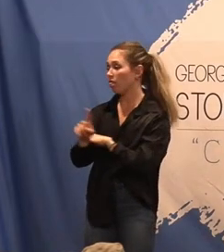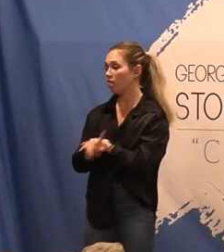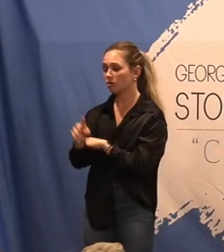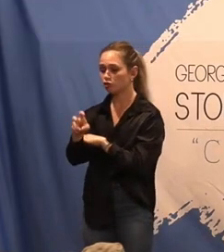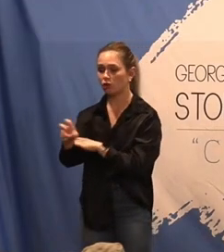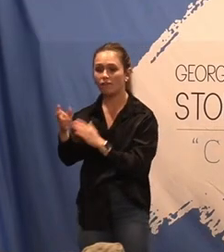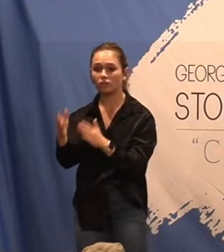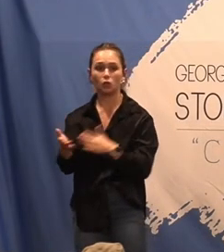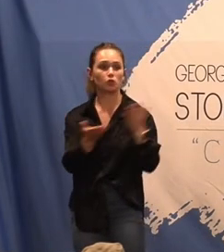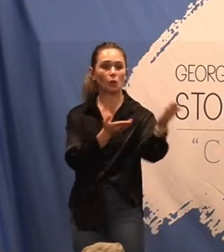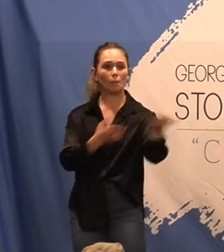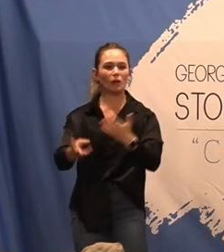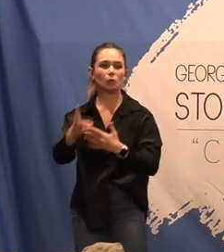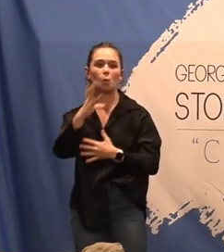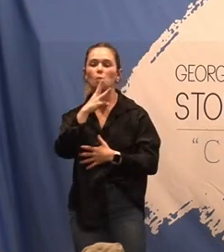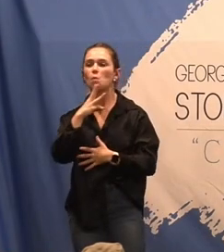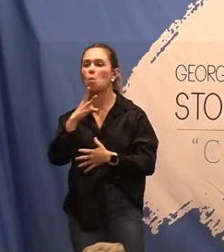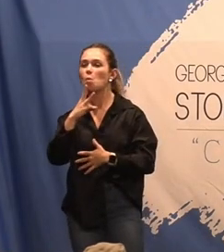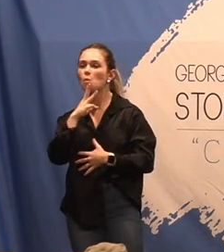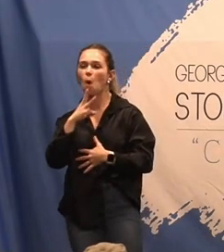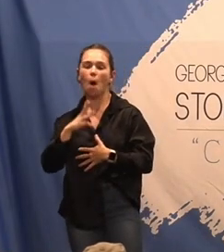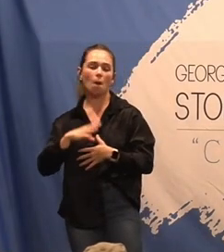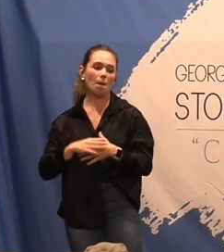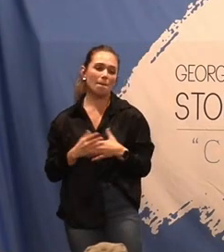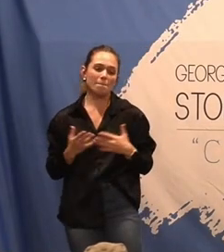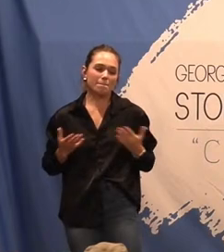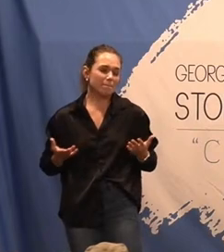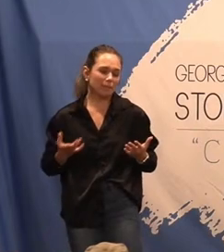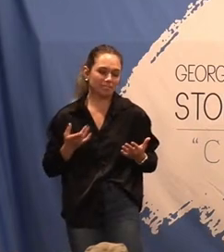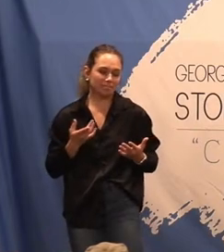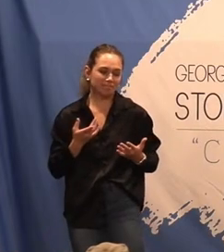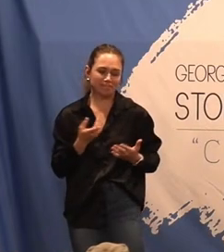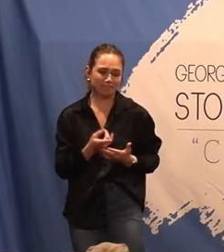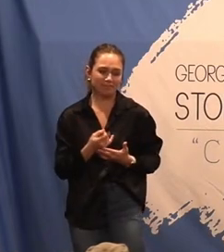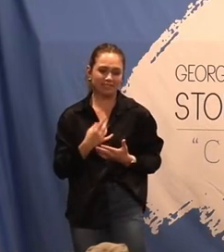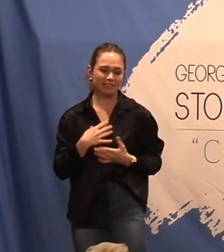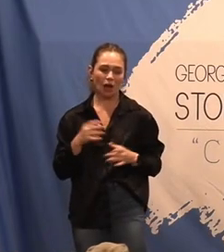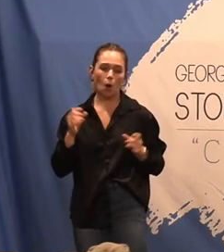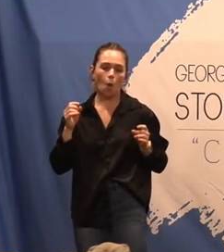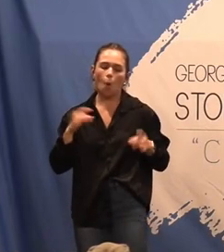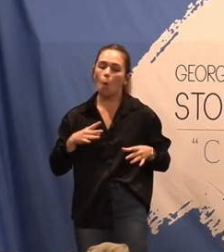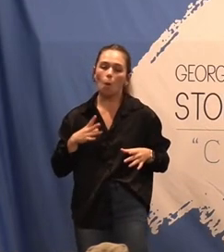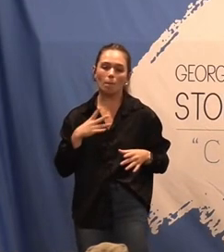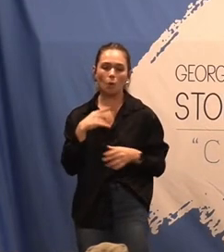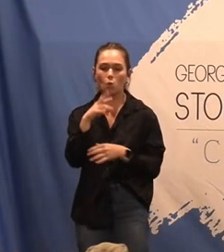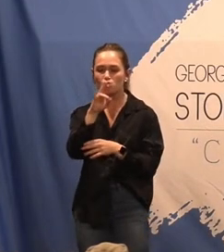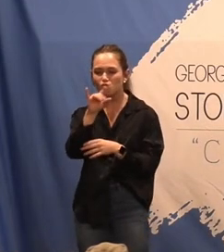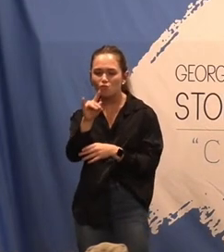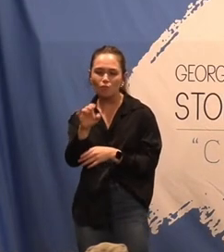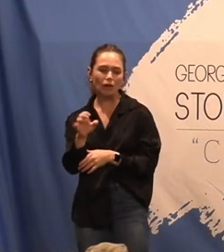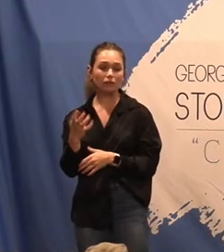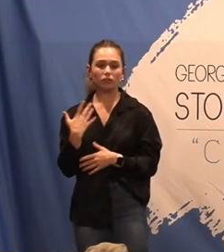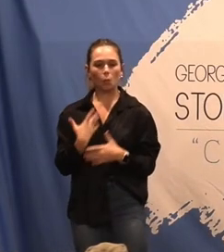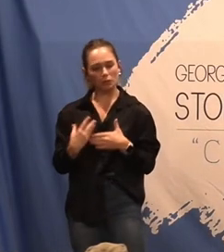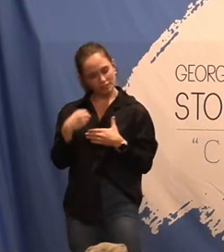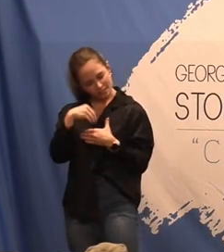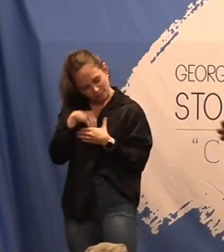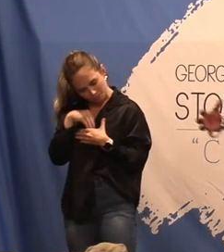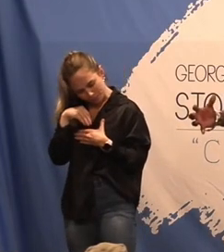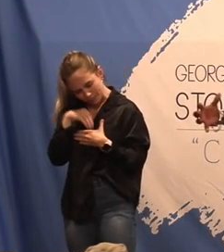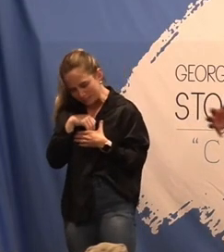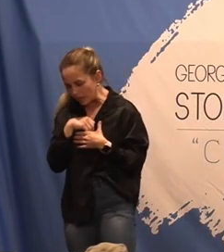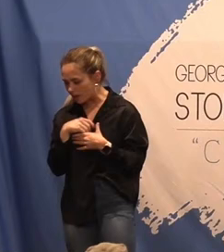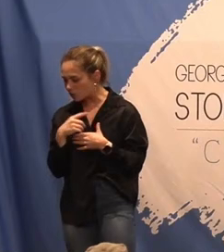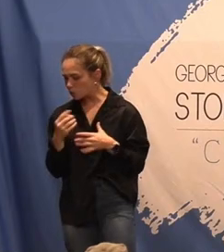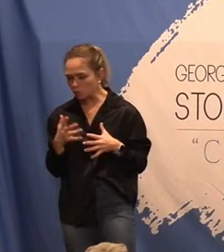to bring her water by subjecting them to that hoary riddle. And somewhere deep inside her,